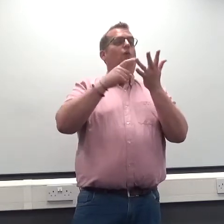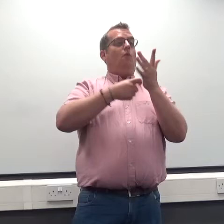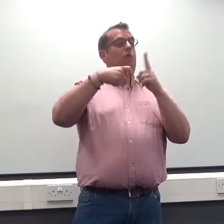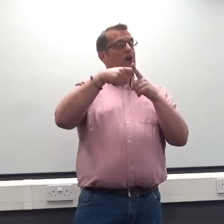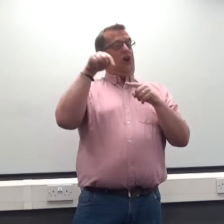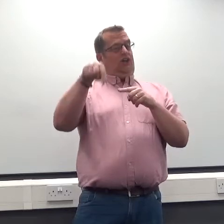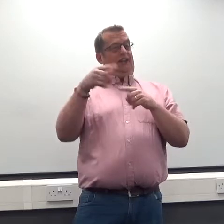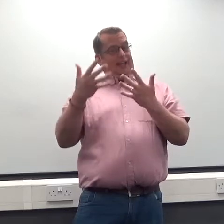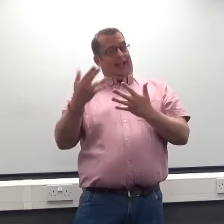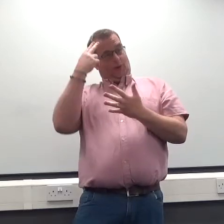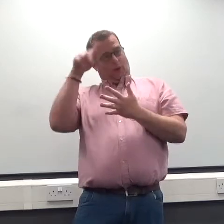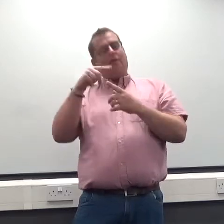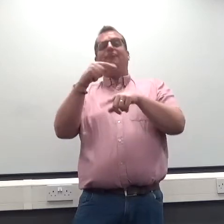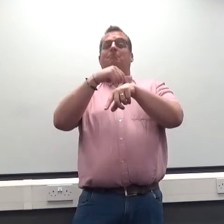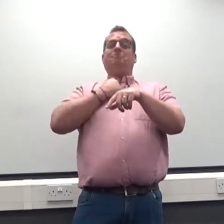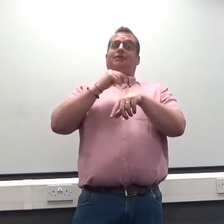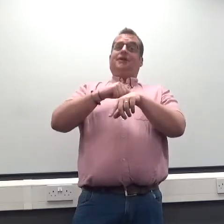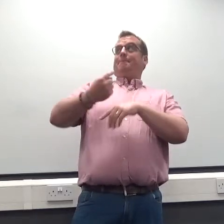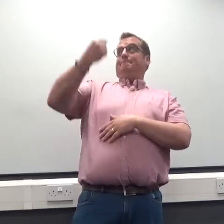And we use ATW, which stands for Access to Work.